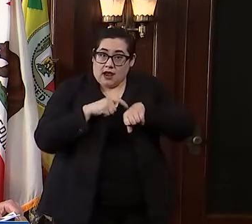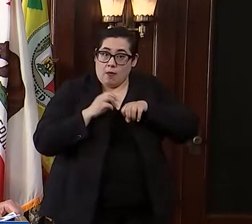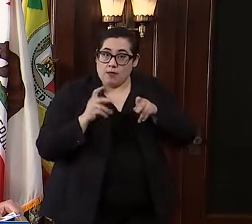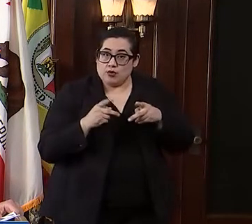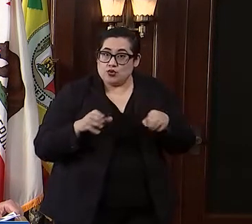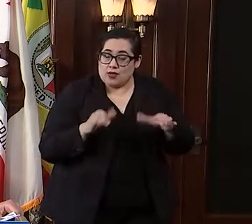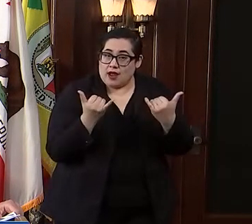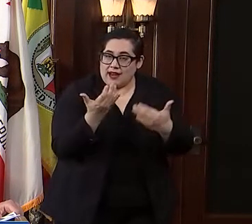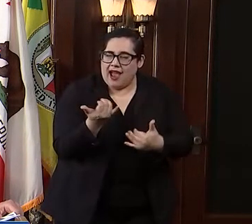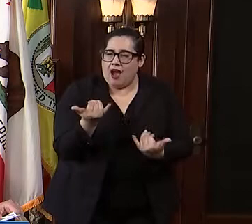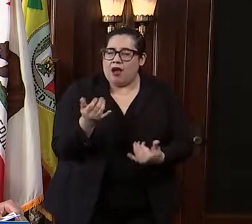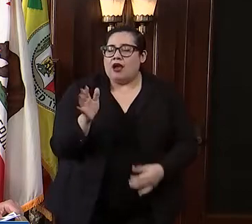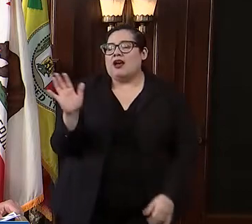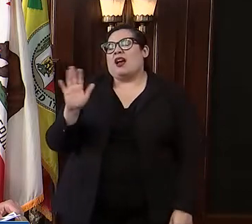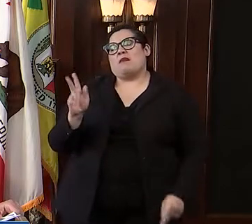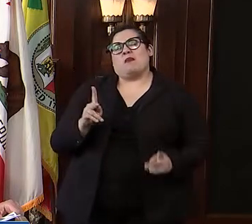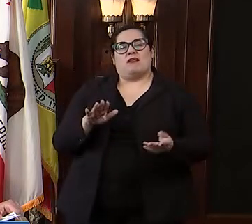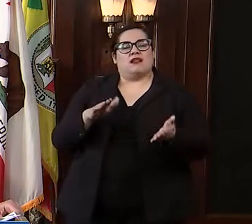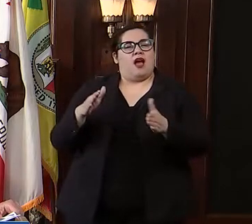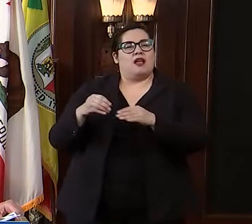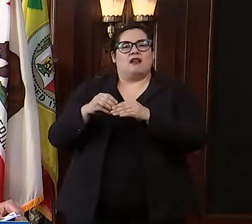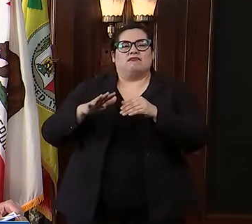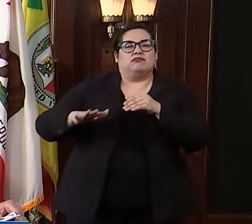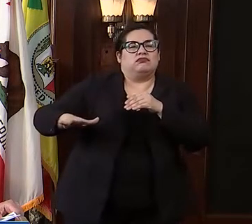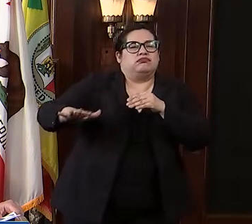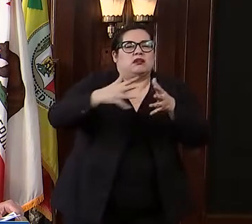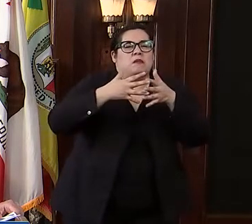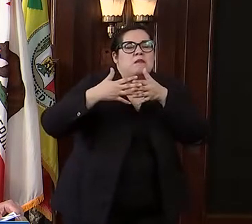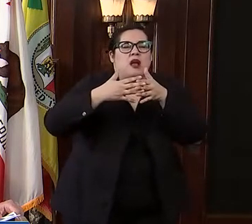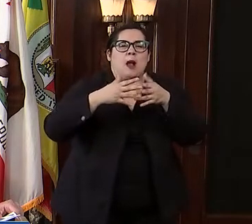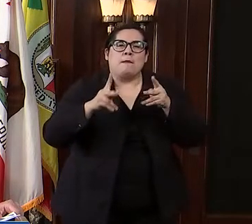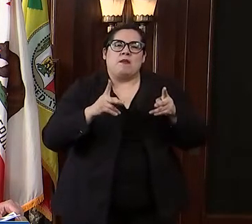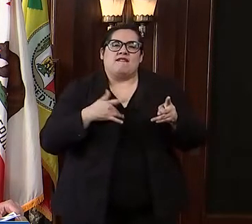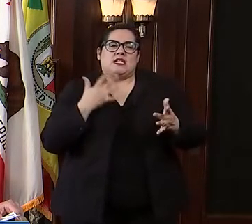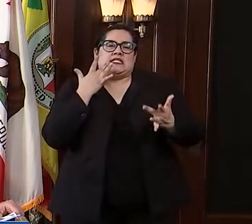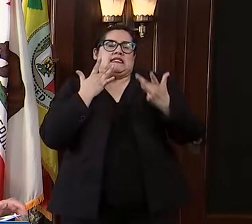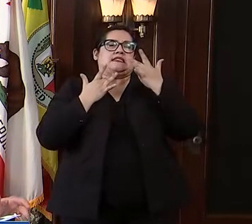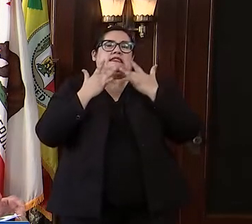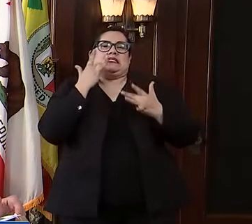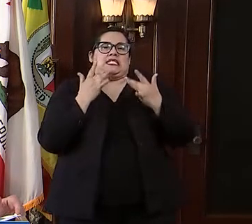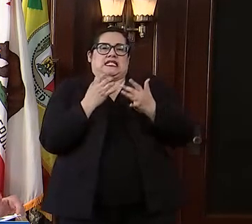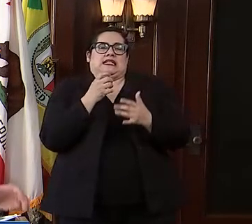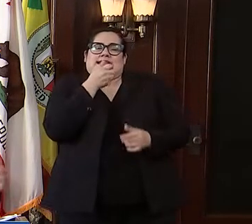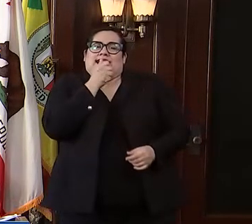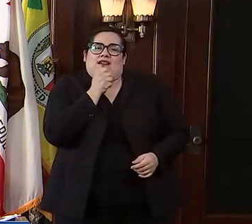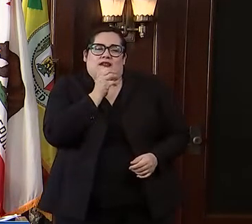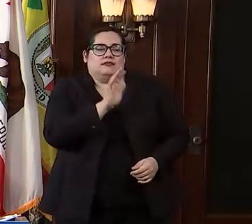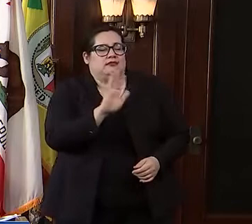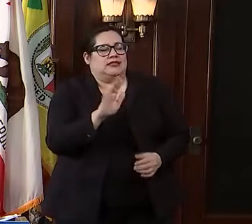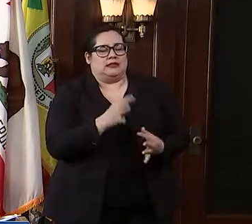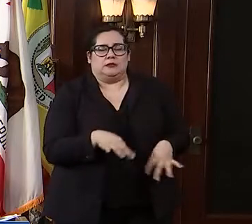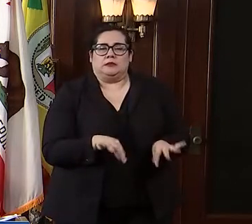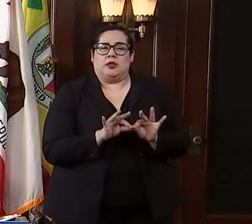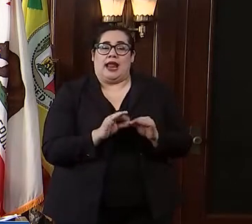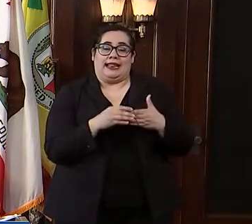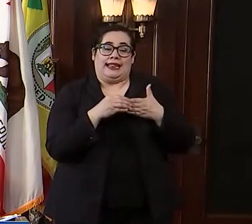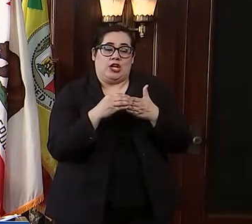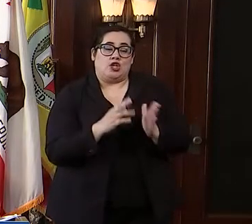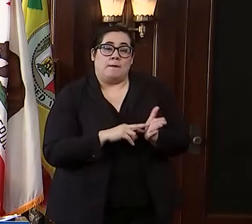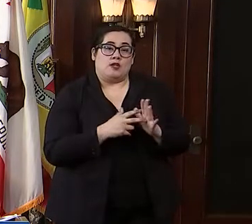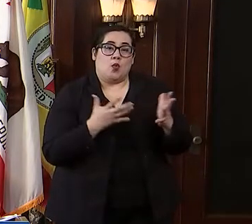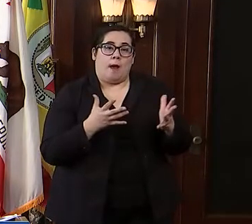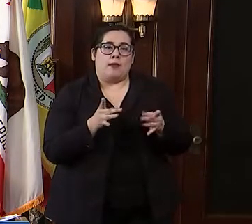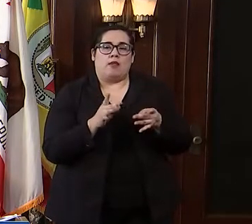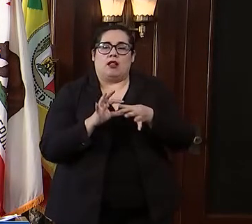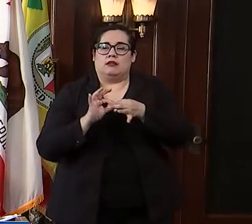that? No, when people are dying in our country, when people are economically suffering, it's incumbent. Leadership is all about bringing people together.